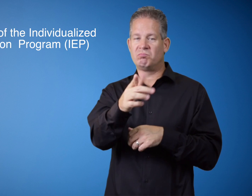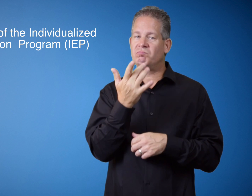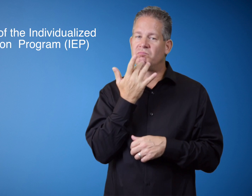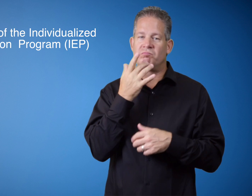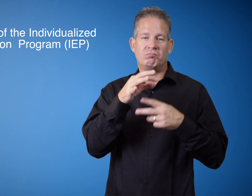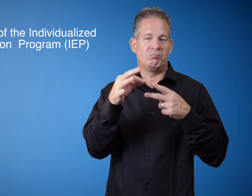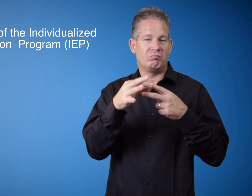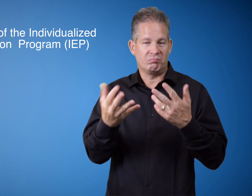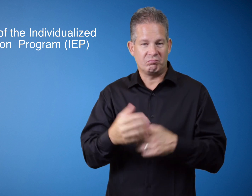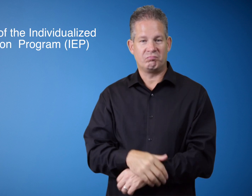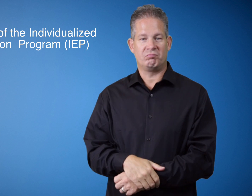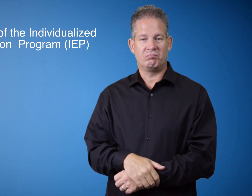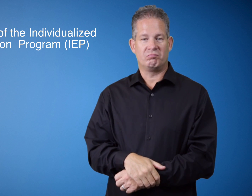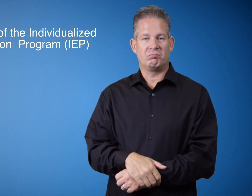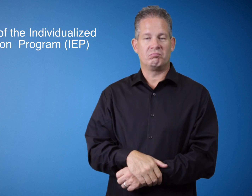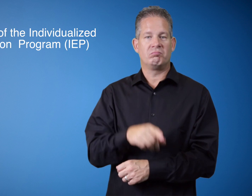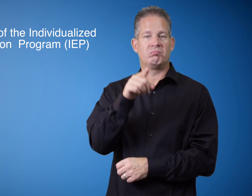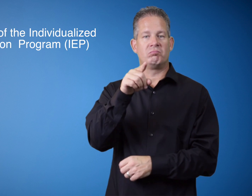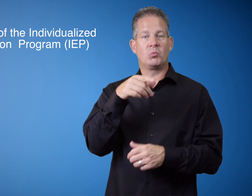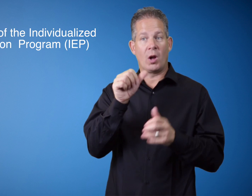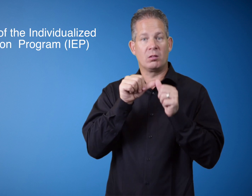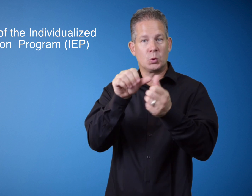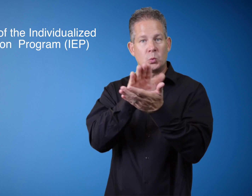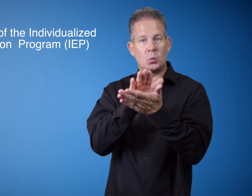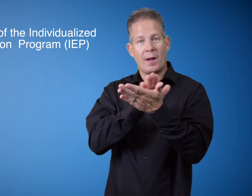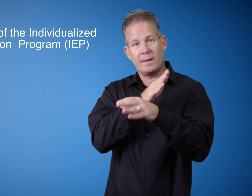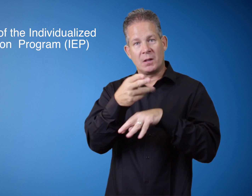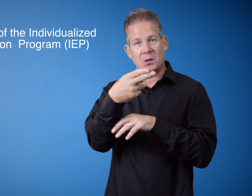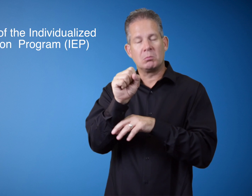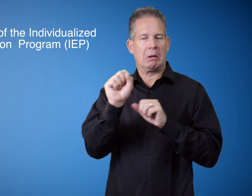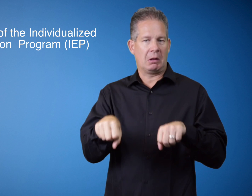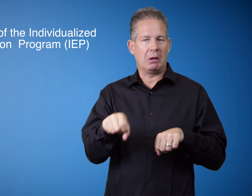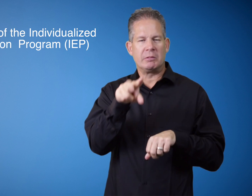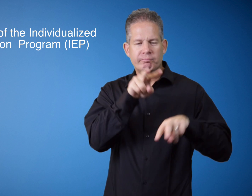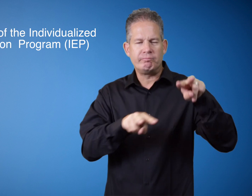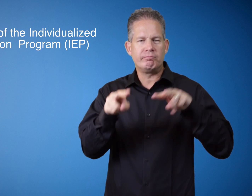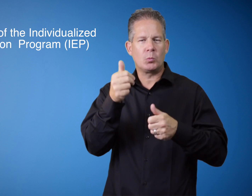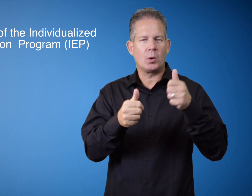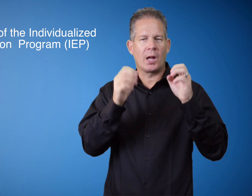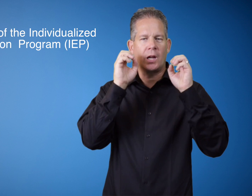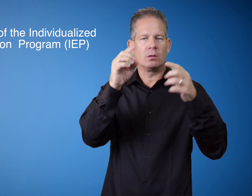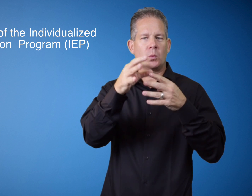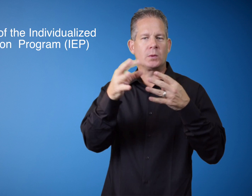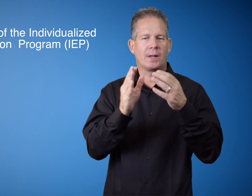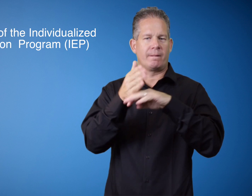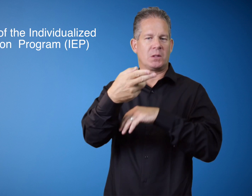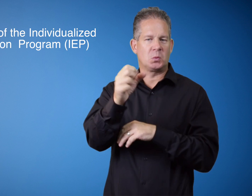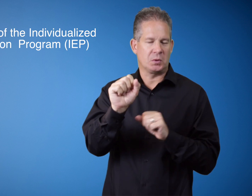you yourself make your choices or your parents can continue to be involved. After you finish high school, you can decide what